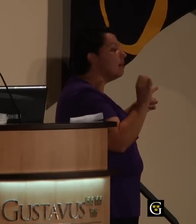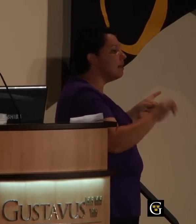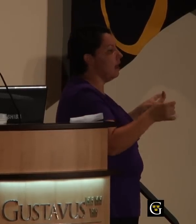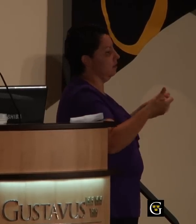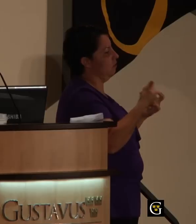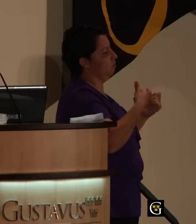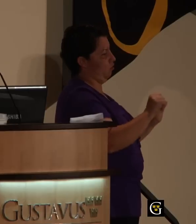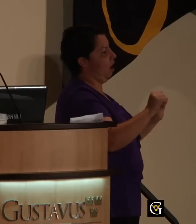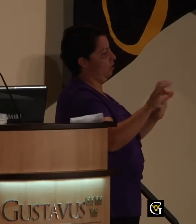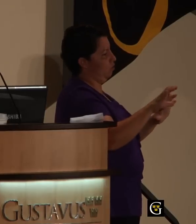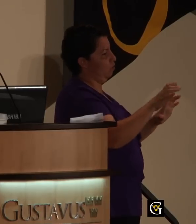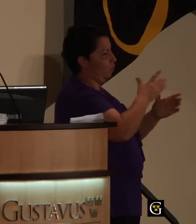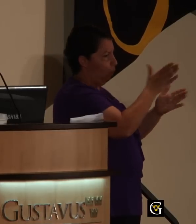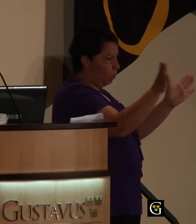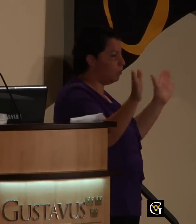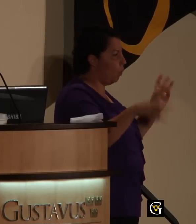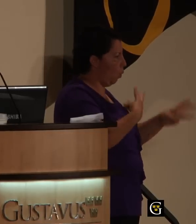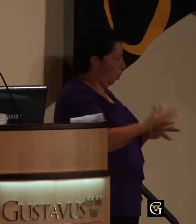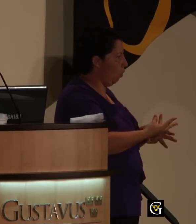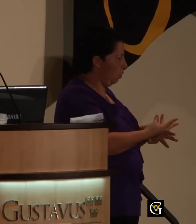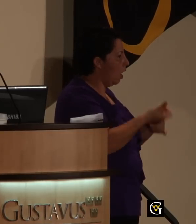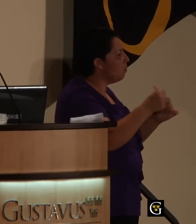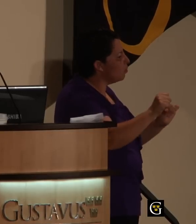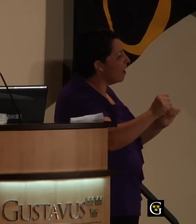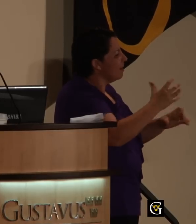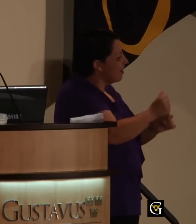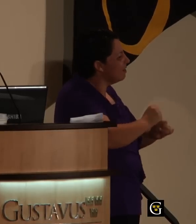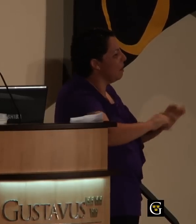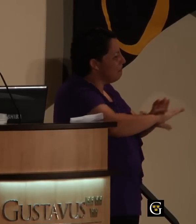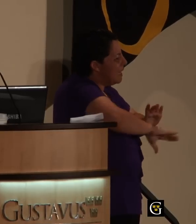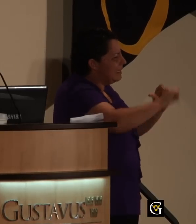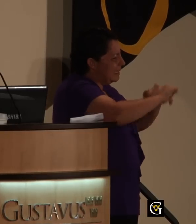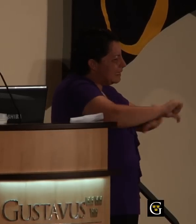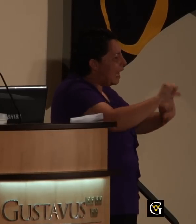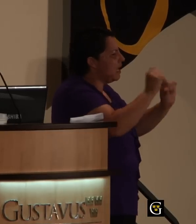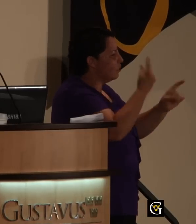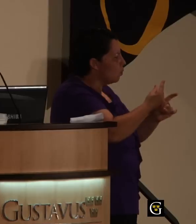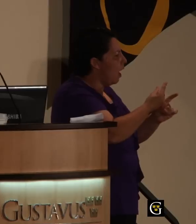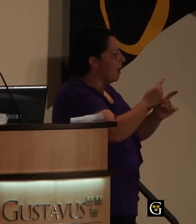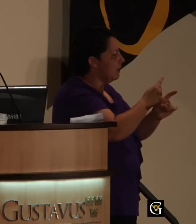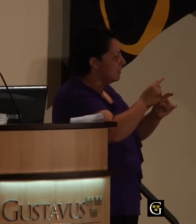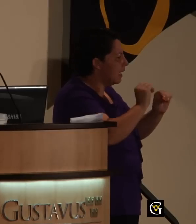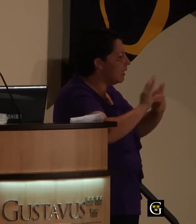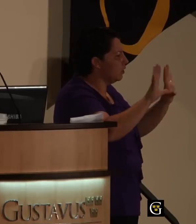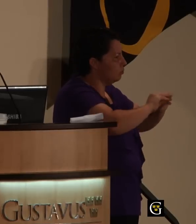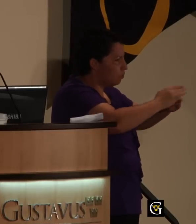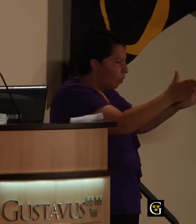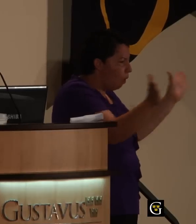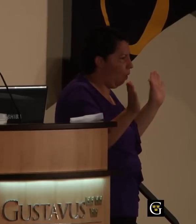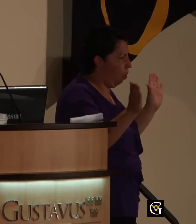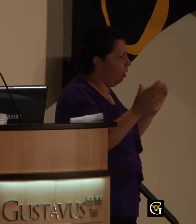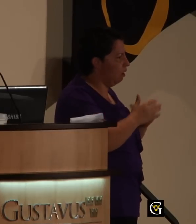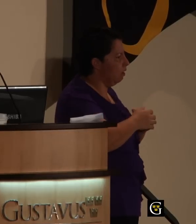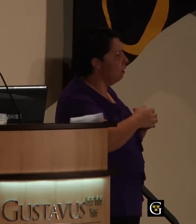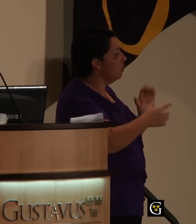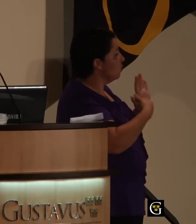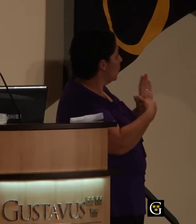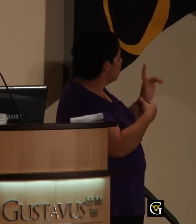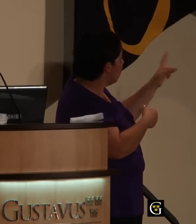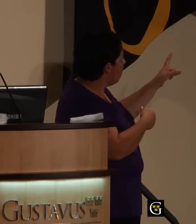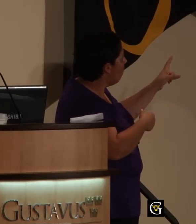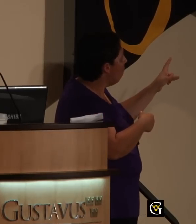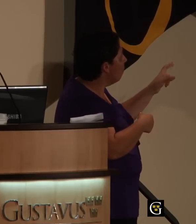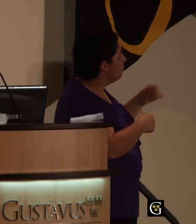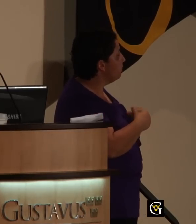Worldwide Mind. I'm trying to get the basic science right. So here's an example of things that I've done recently